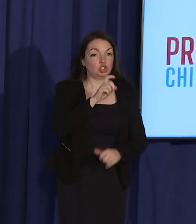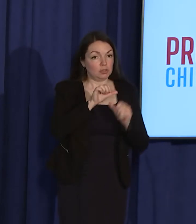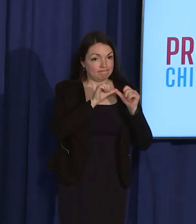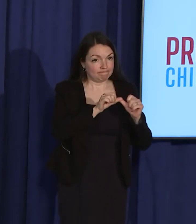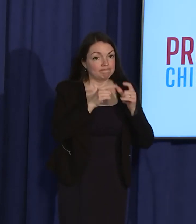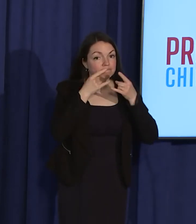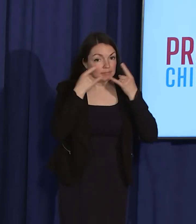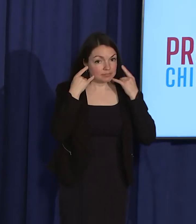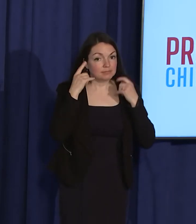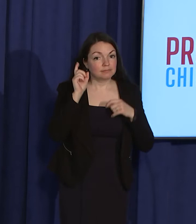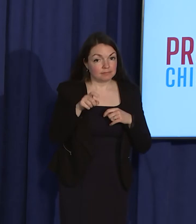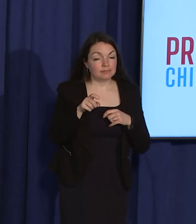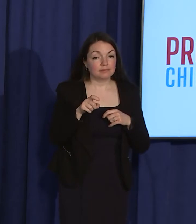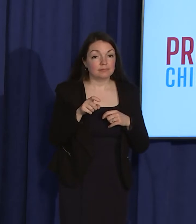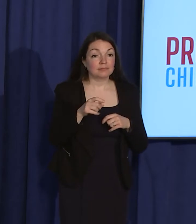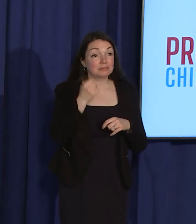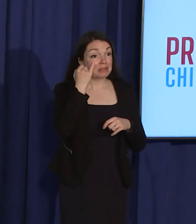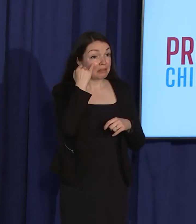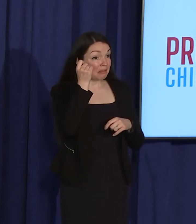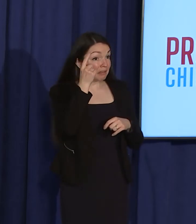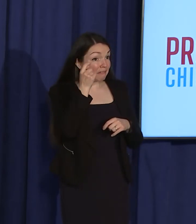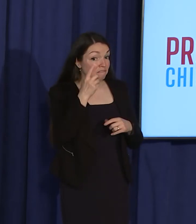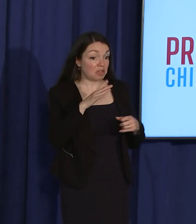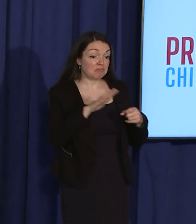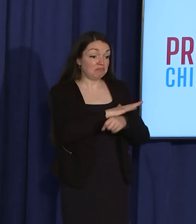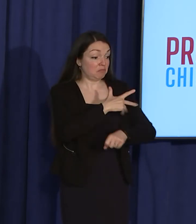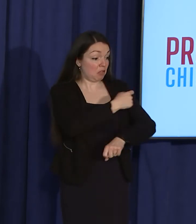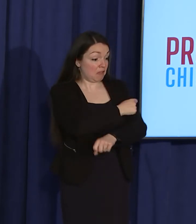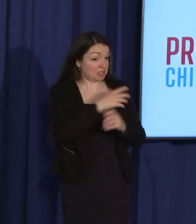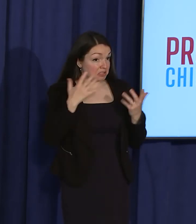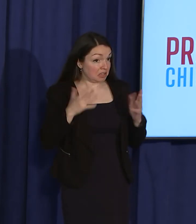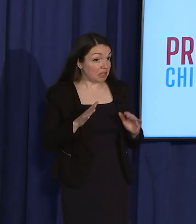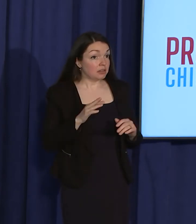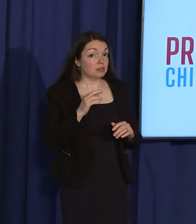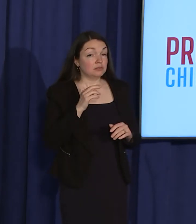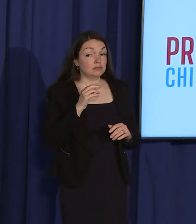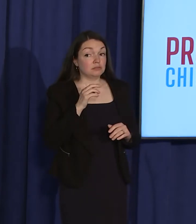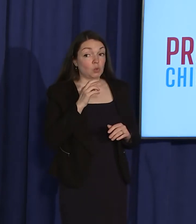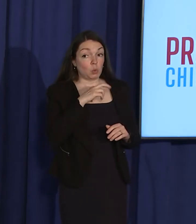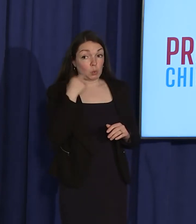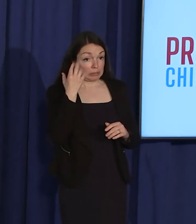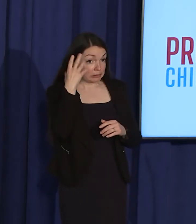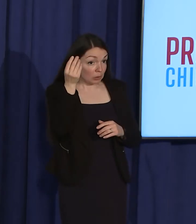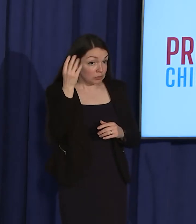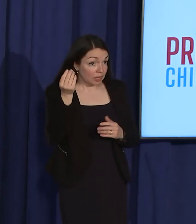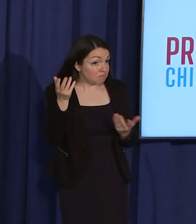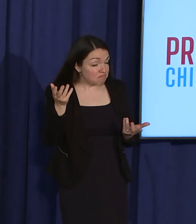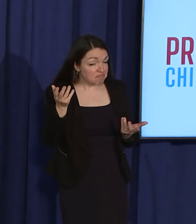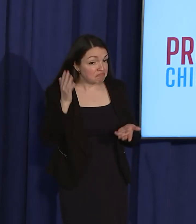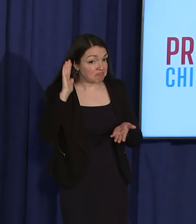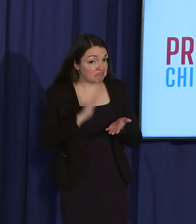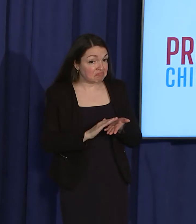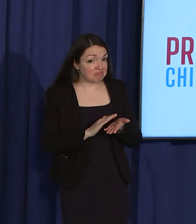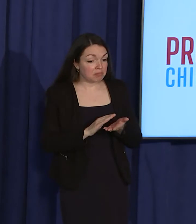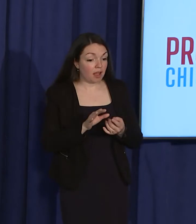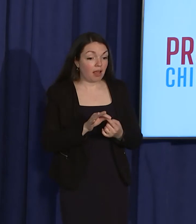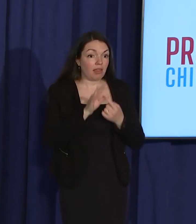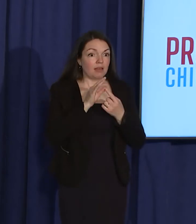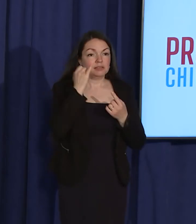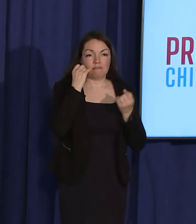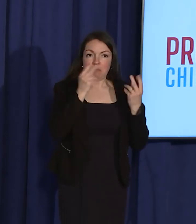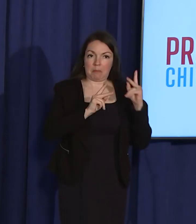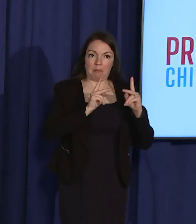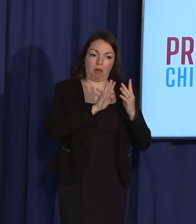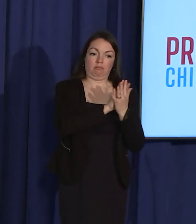But if you are fully vaccinated, the risk for you being out of doors, especially unless you're in a big gathering of some